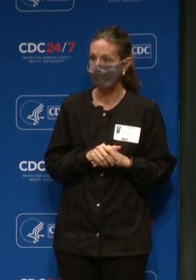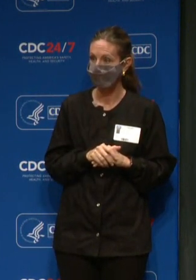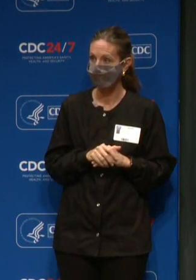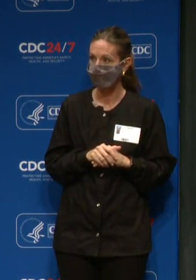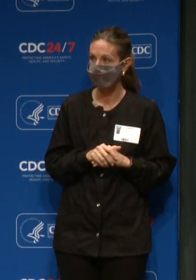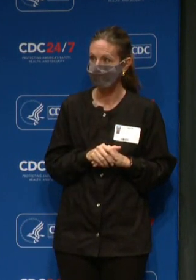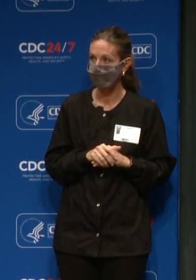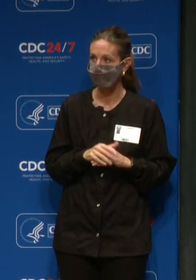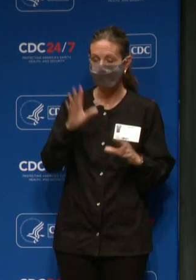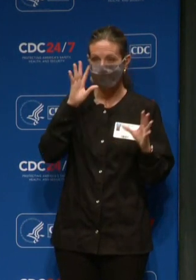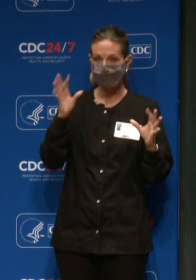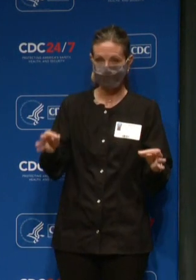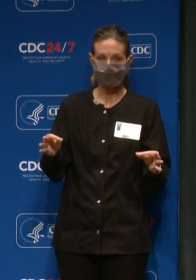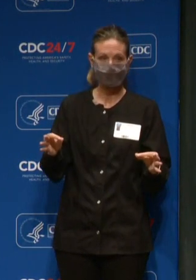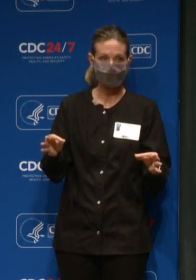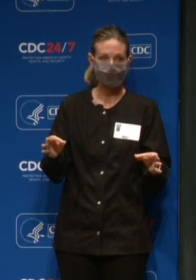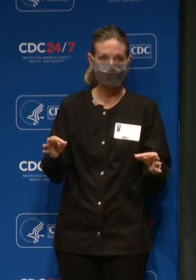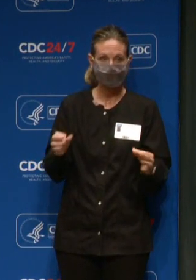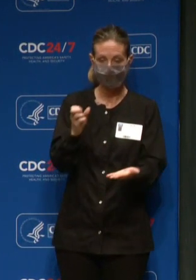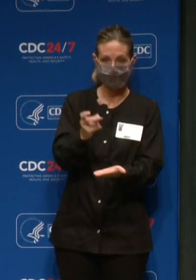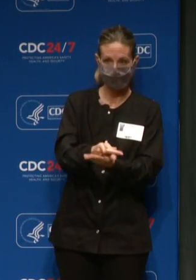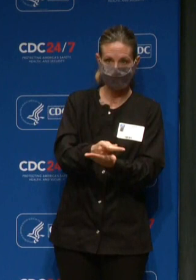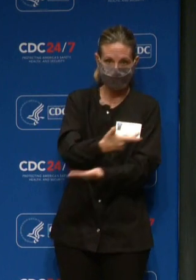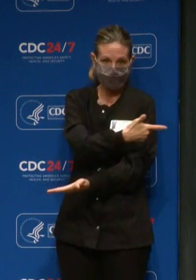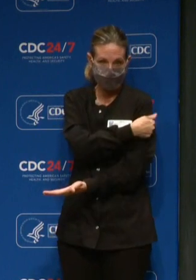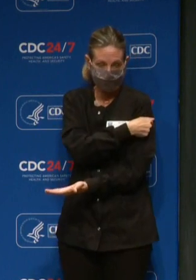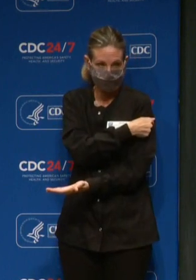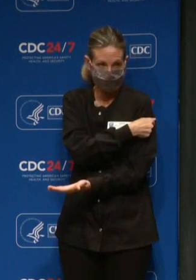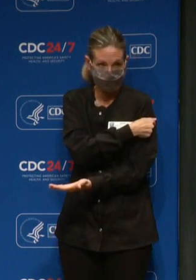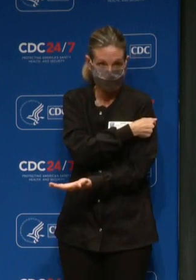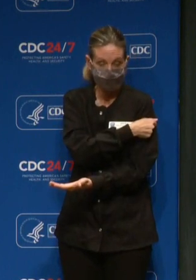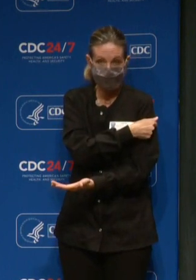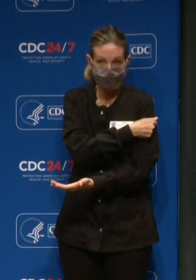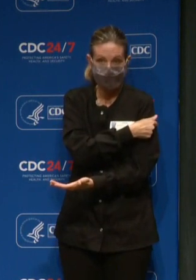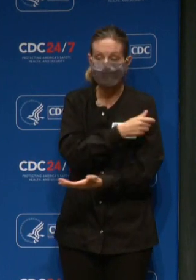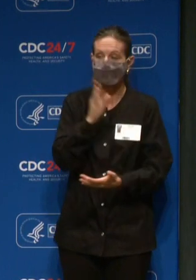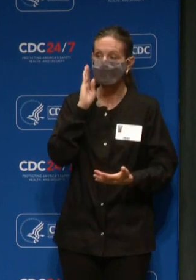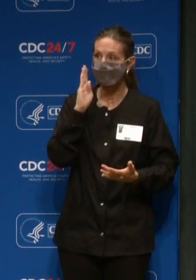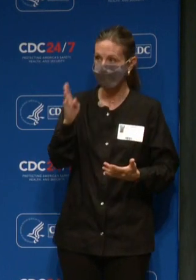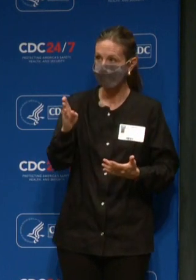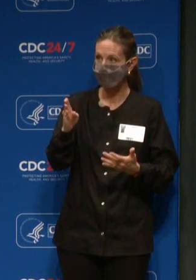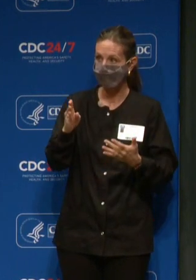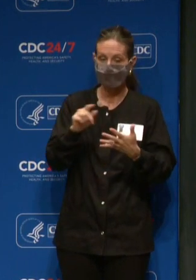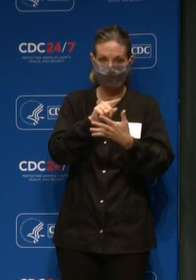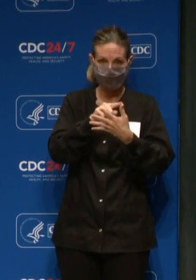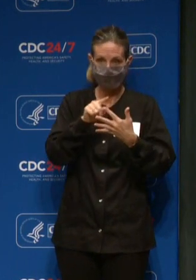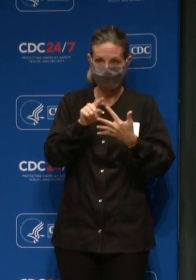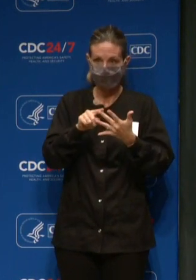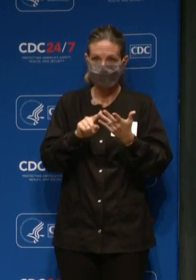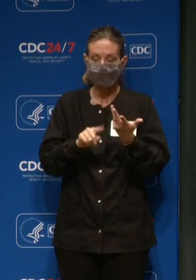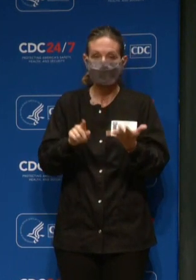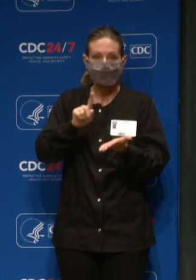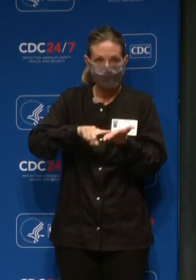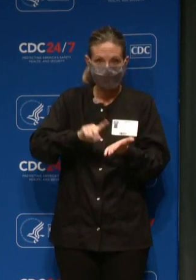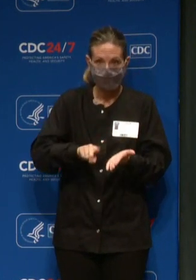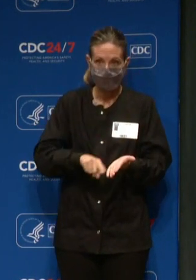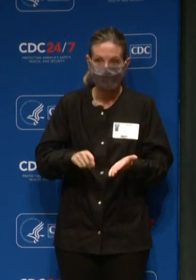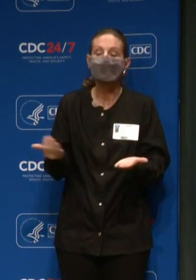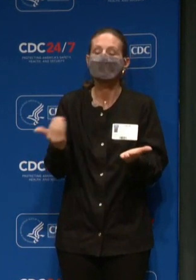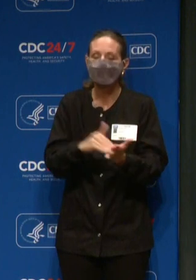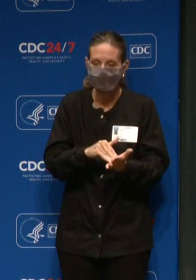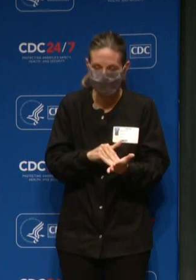authorize a vaccine at FDA will be made by FDA's career scientists. So that's five independent checks.